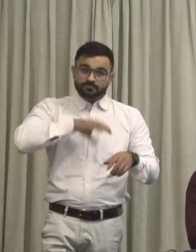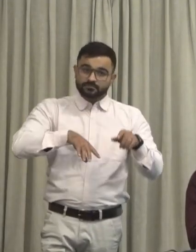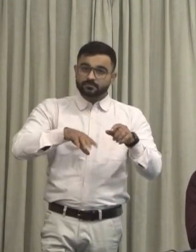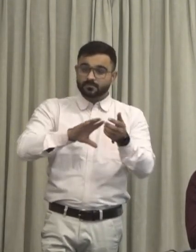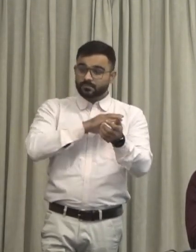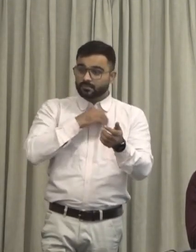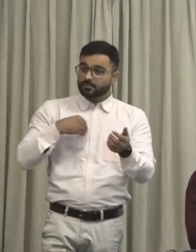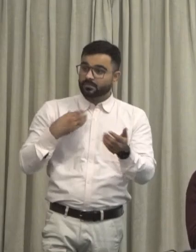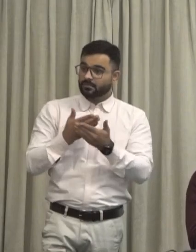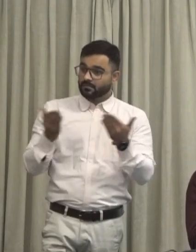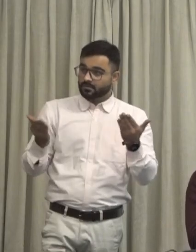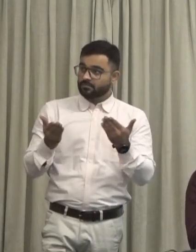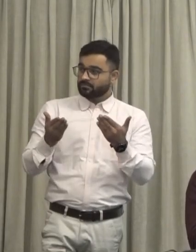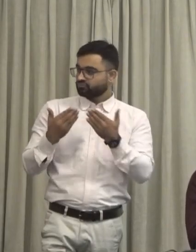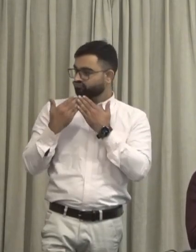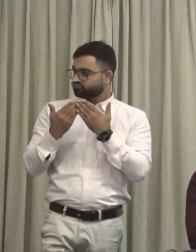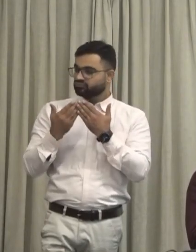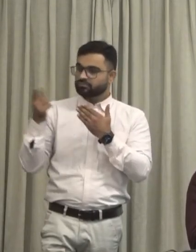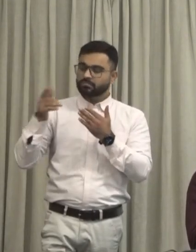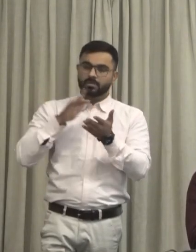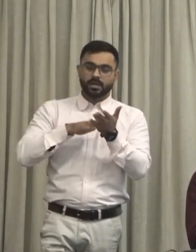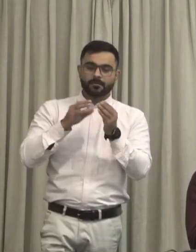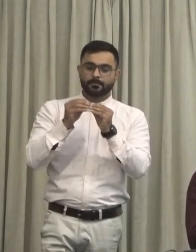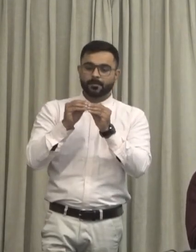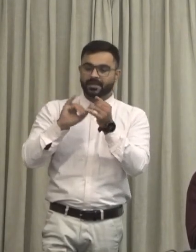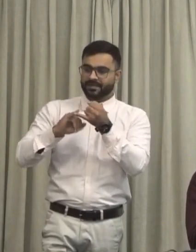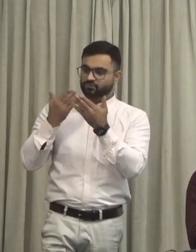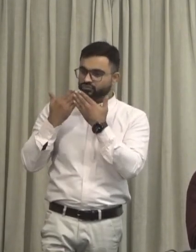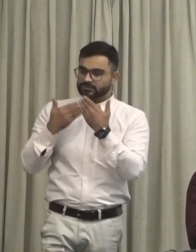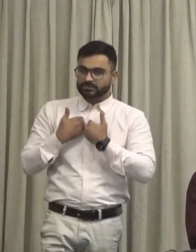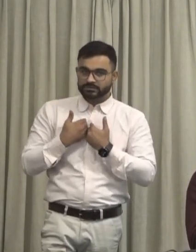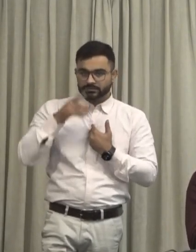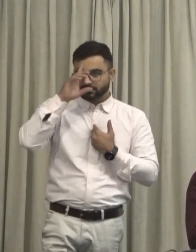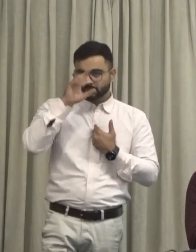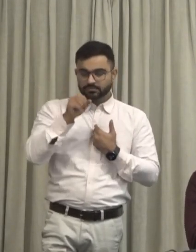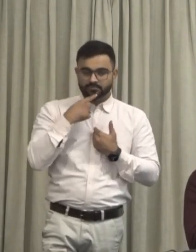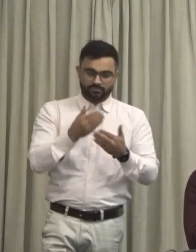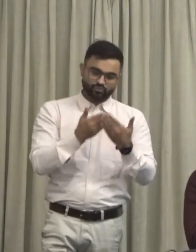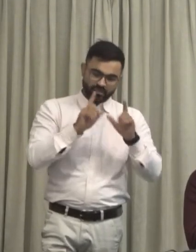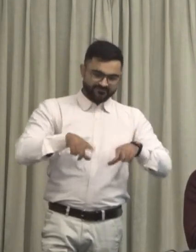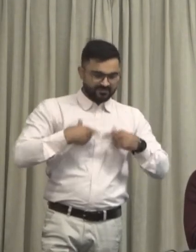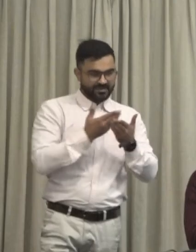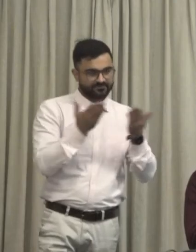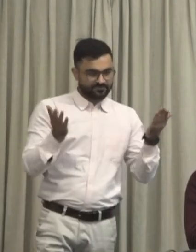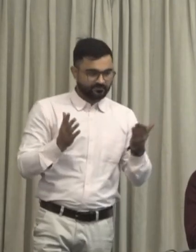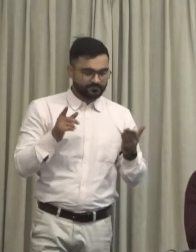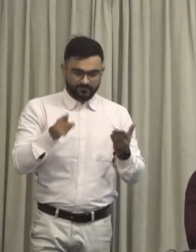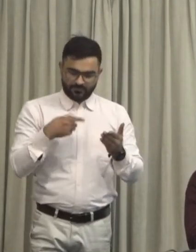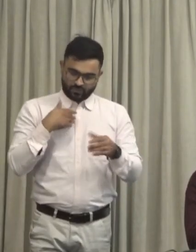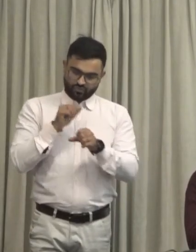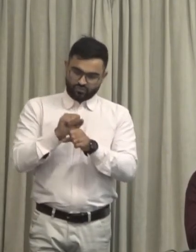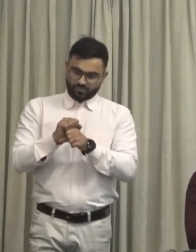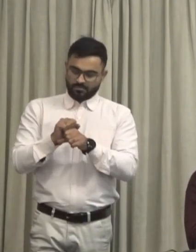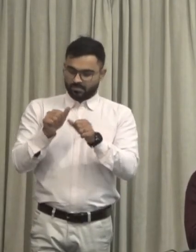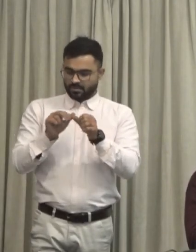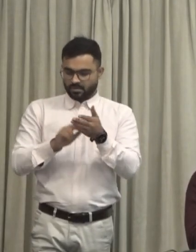doctor, when I just graduated from MBBS, I remember saying that, I'll save everybody's life. And then I worked in